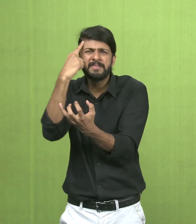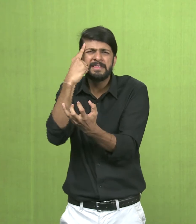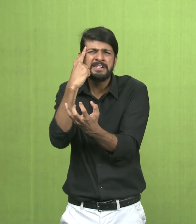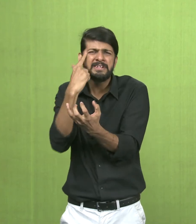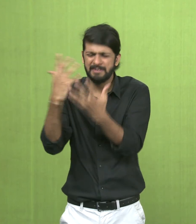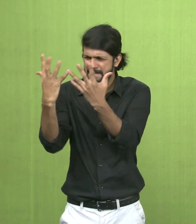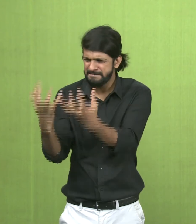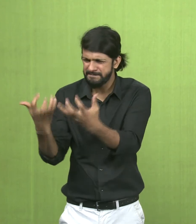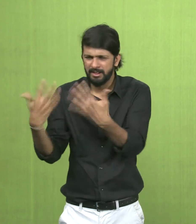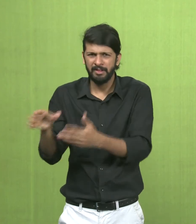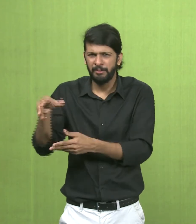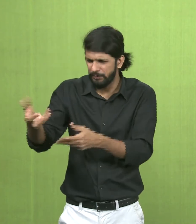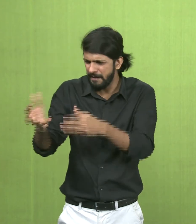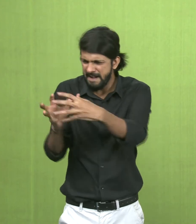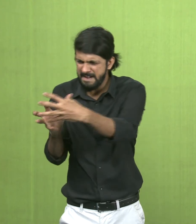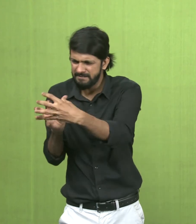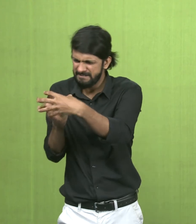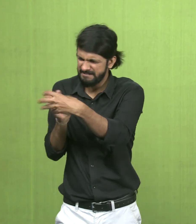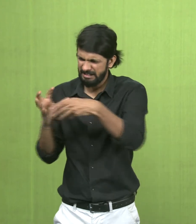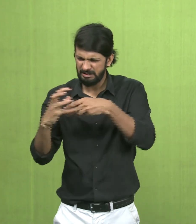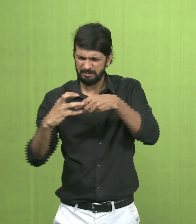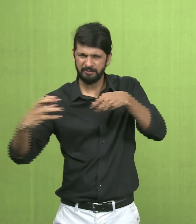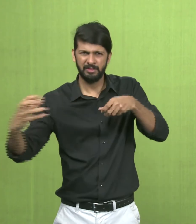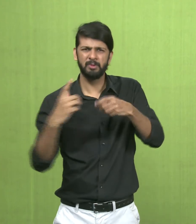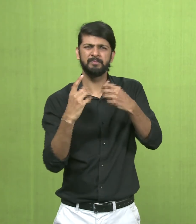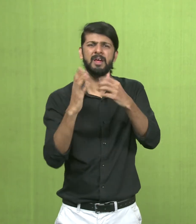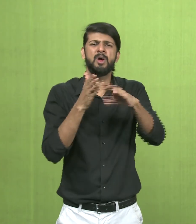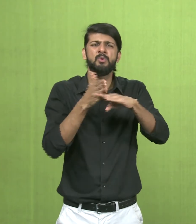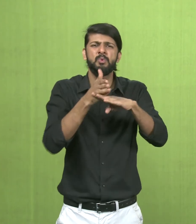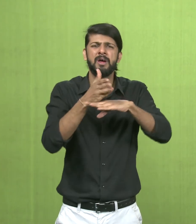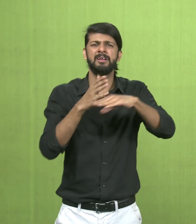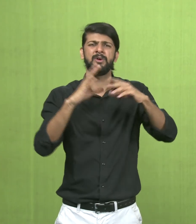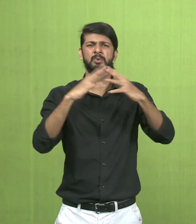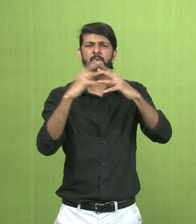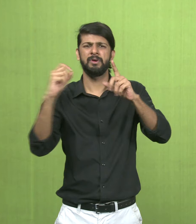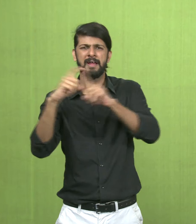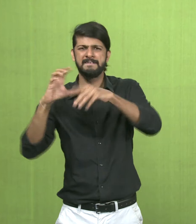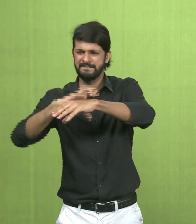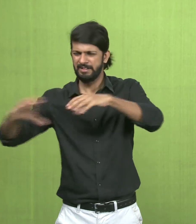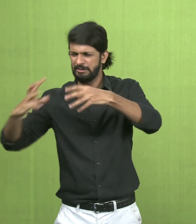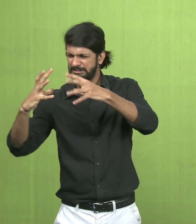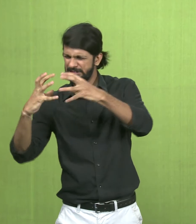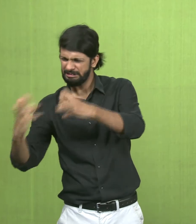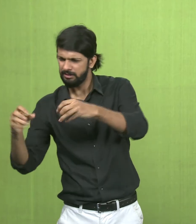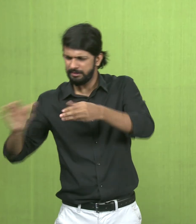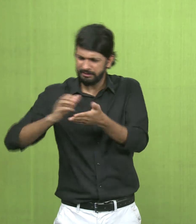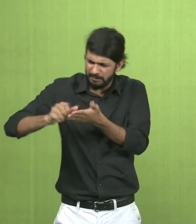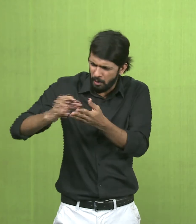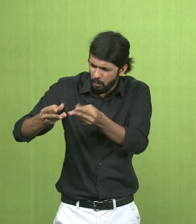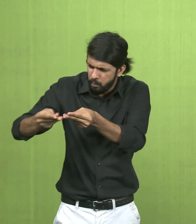Charcoal, when wood is burnt, the residue of the logs or the